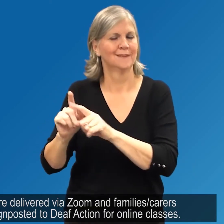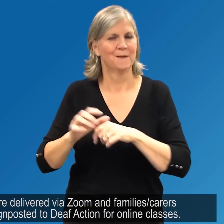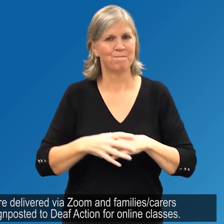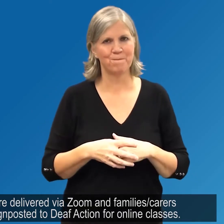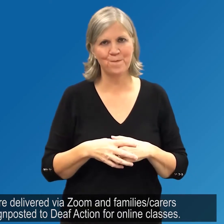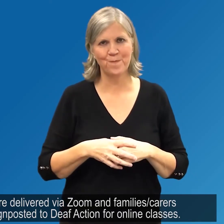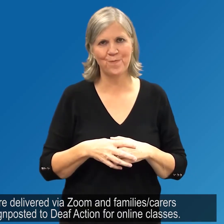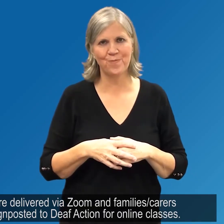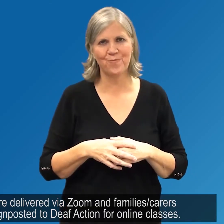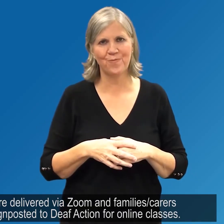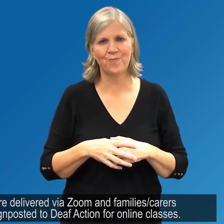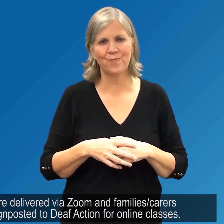classes.